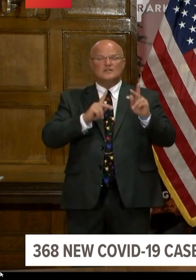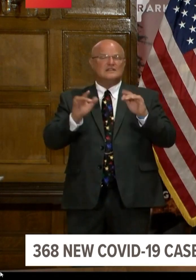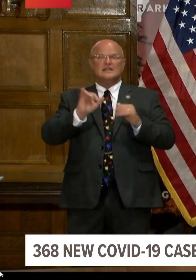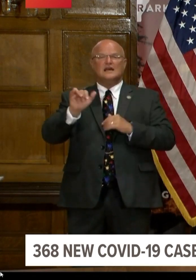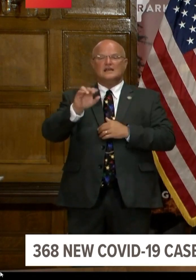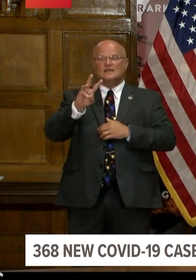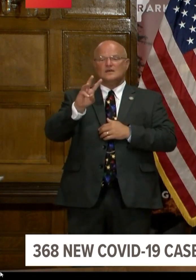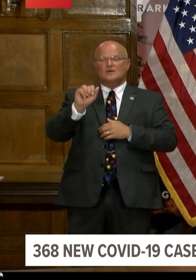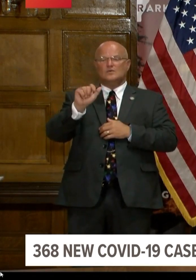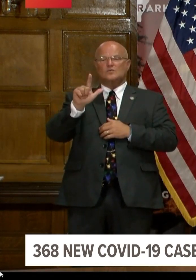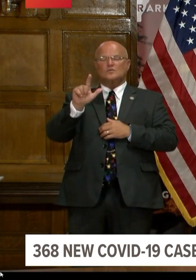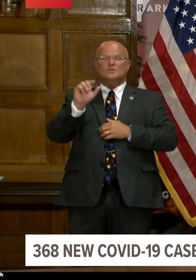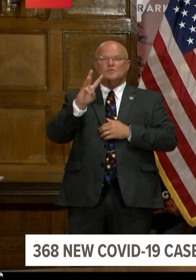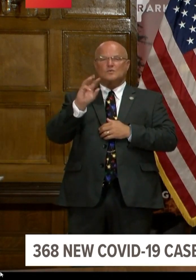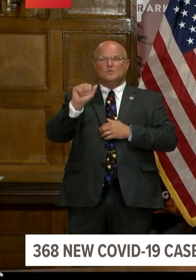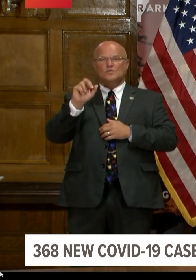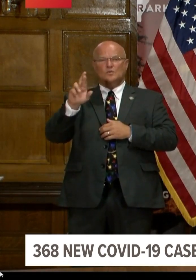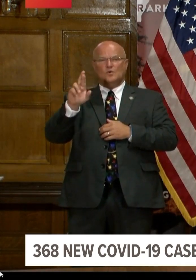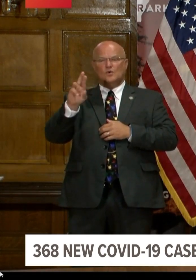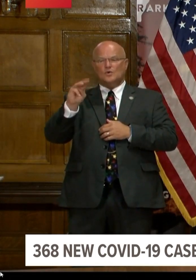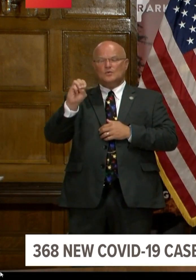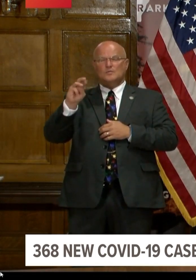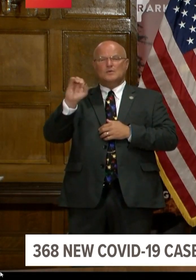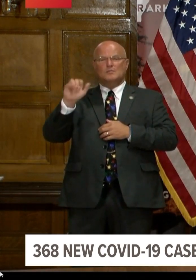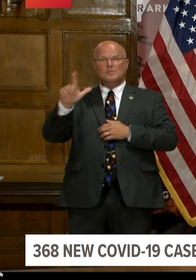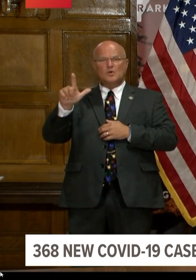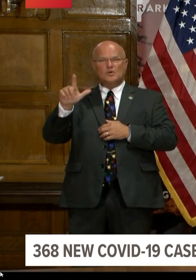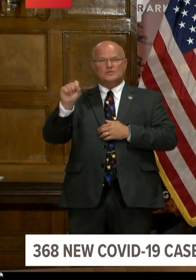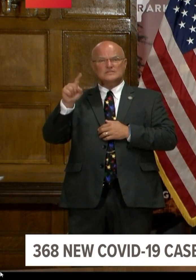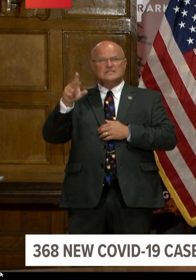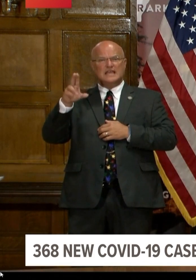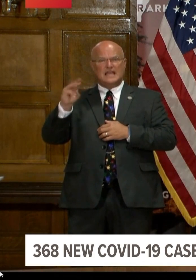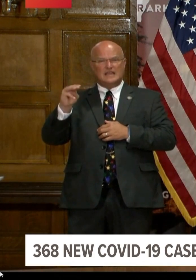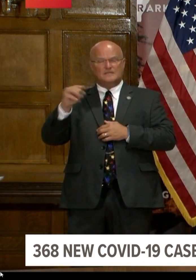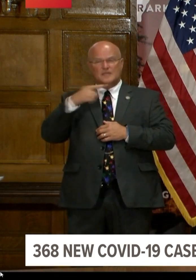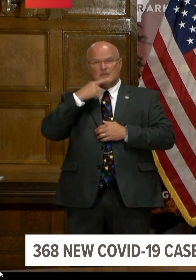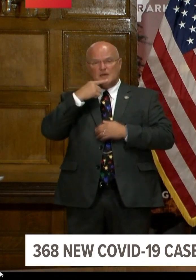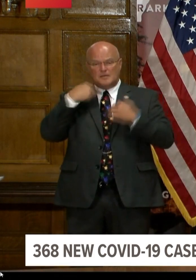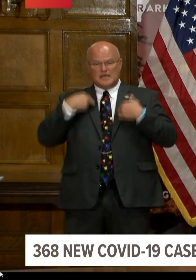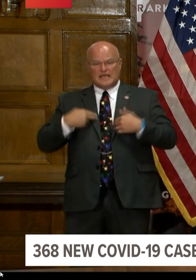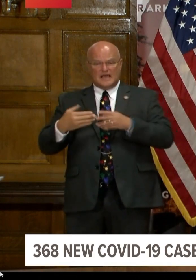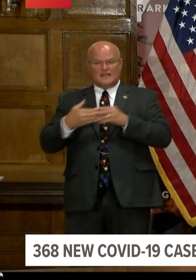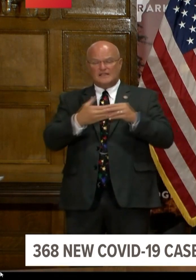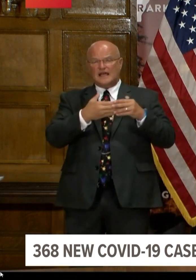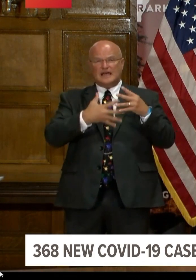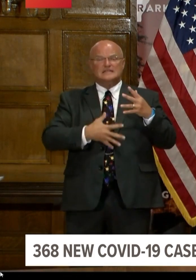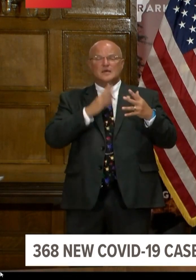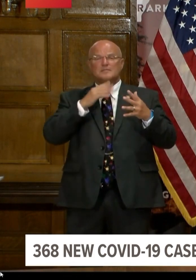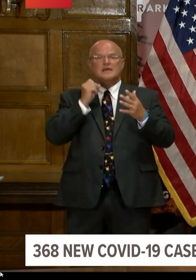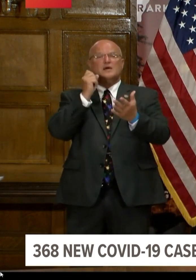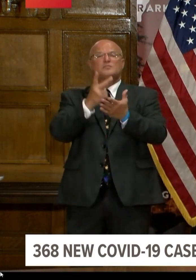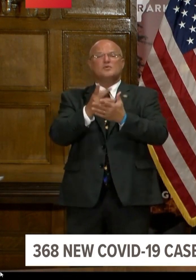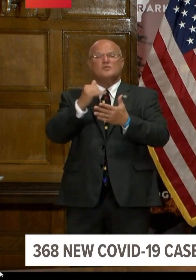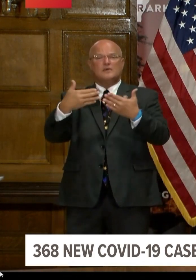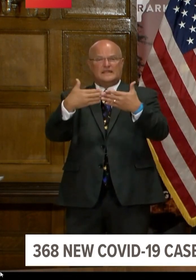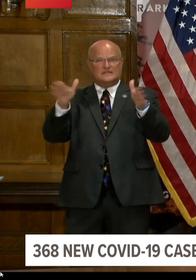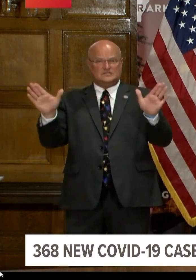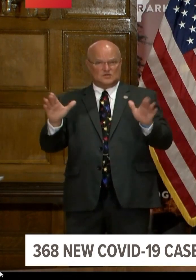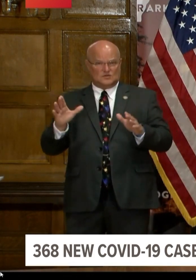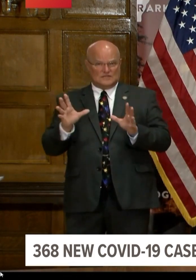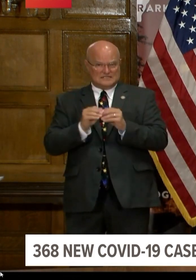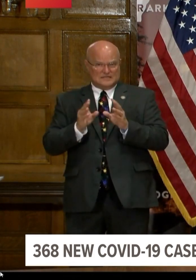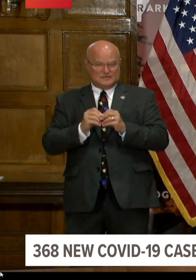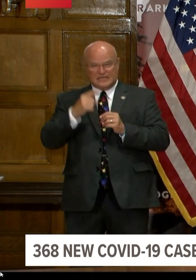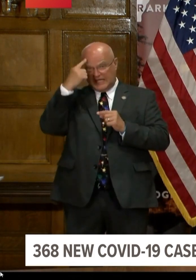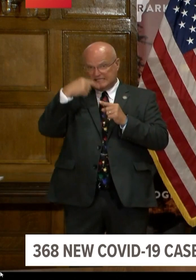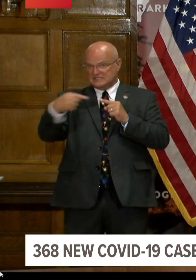Memorial Stadium, that any of those type of public health guidelines should be approved by the General Assembly. I